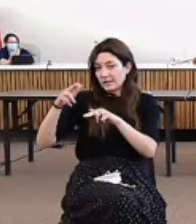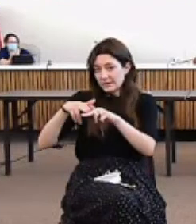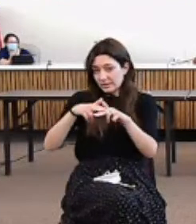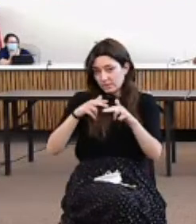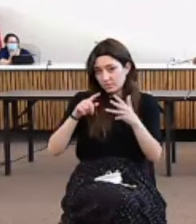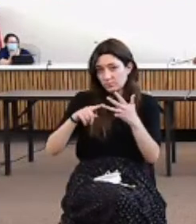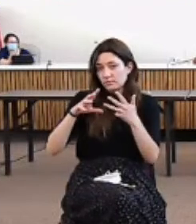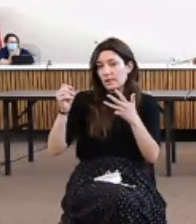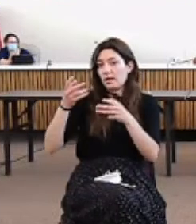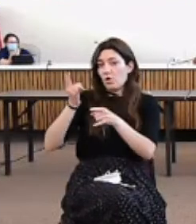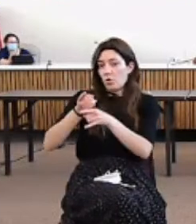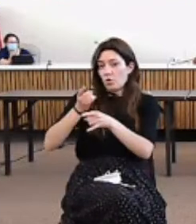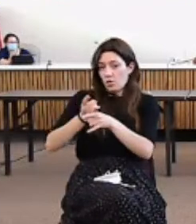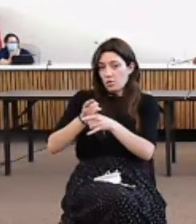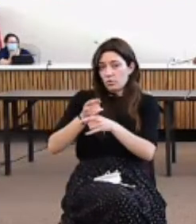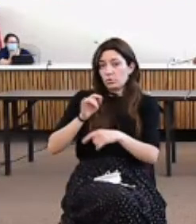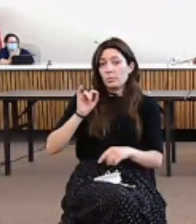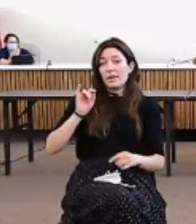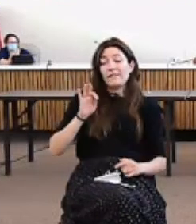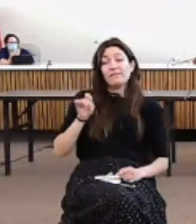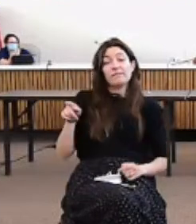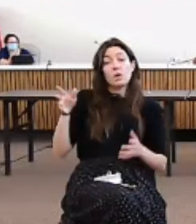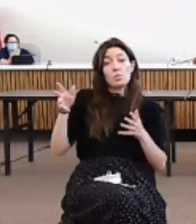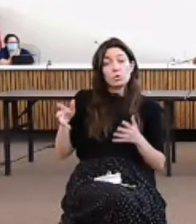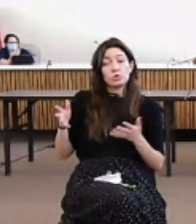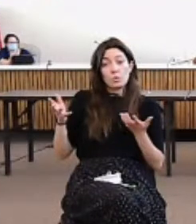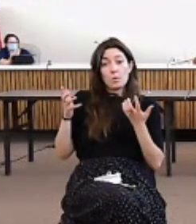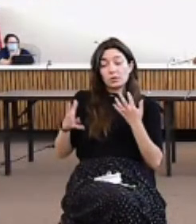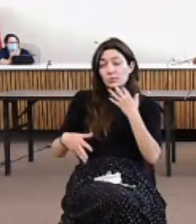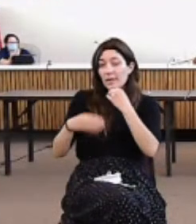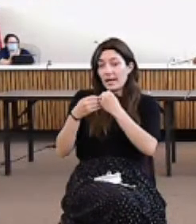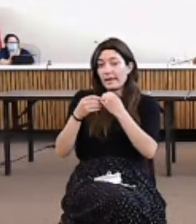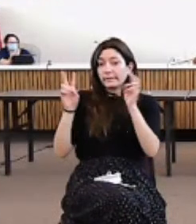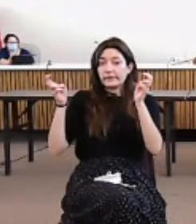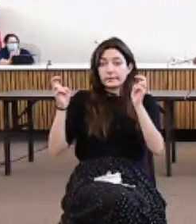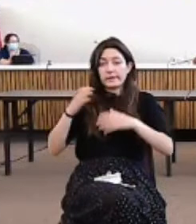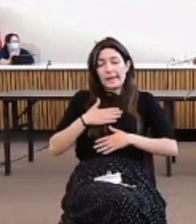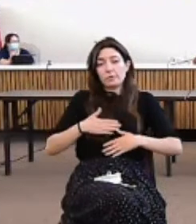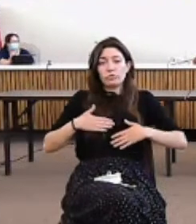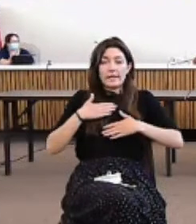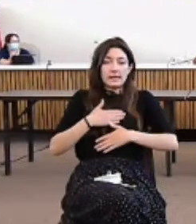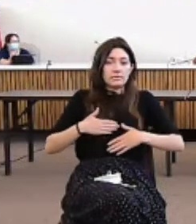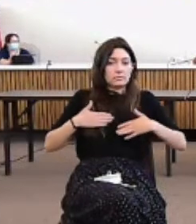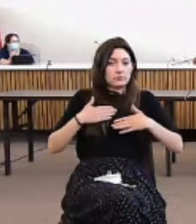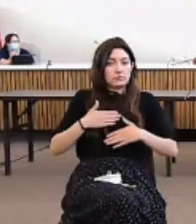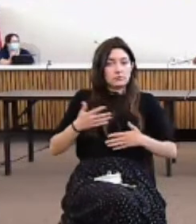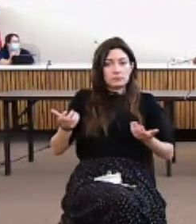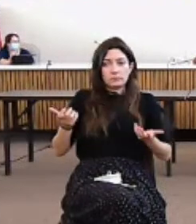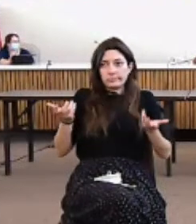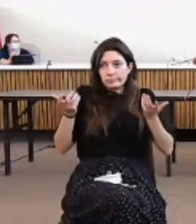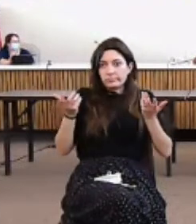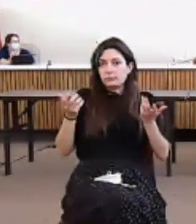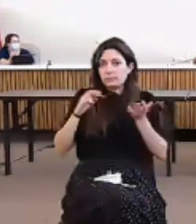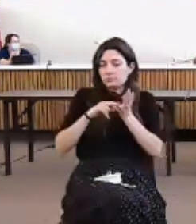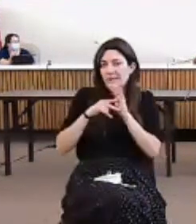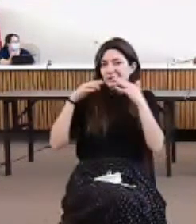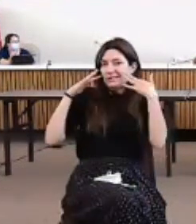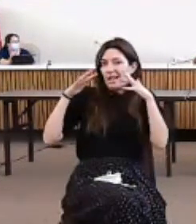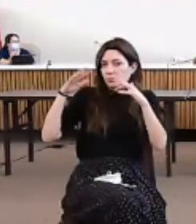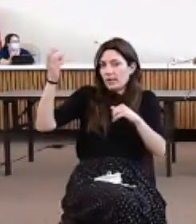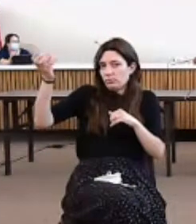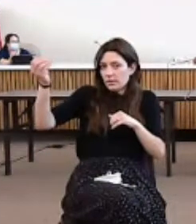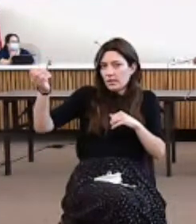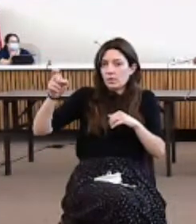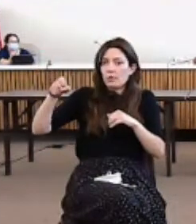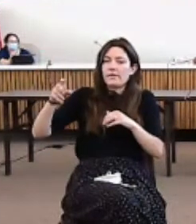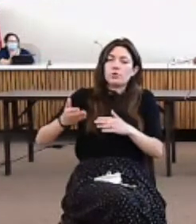if they combined in wanted to one. add, for instance, entertainment, that essentially produces noise outside, they would need to update their